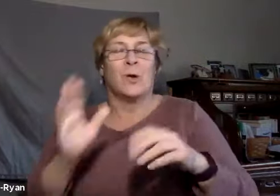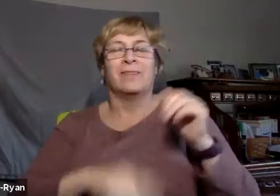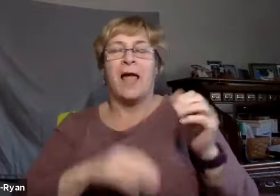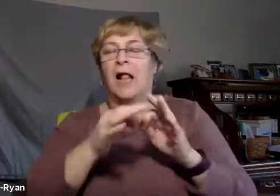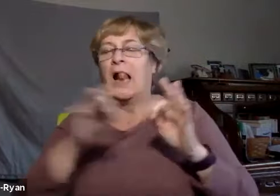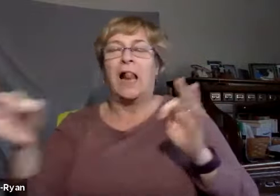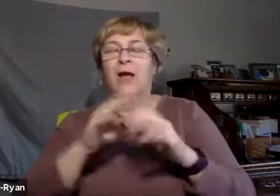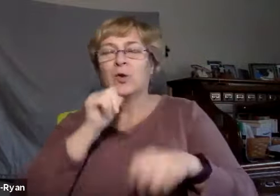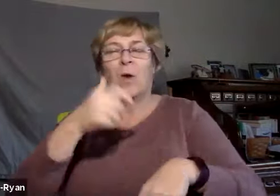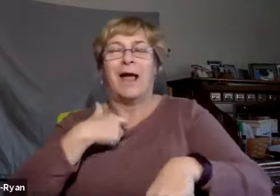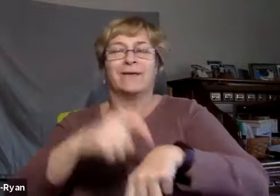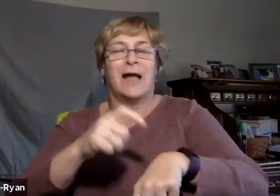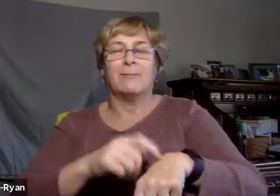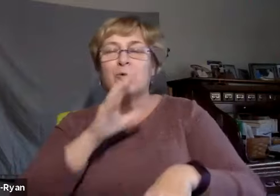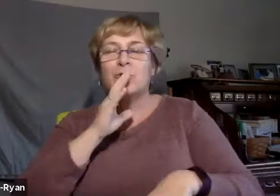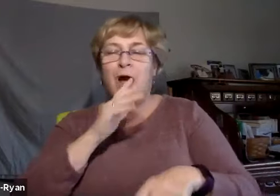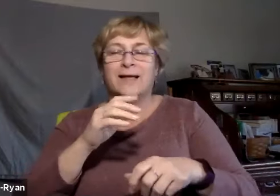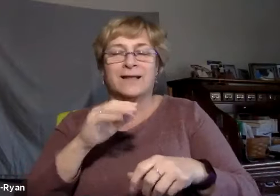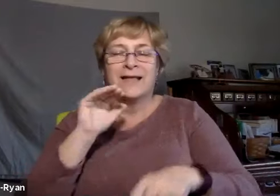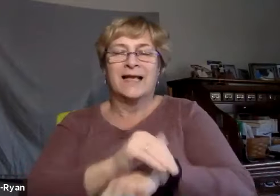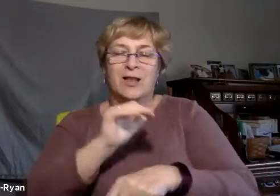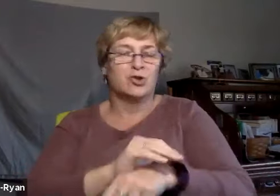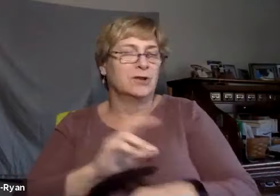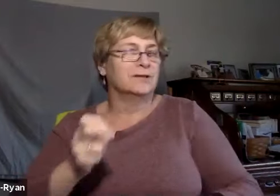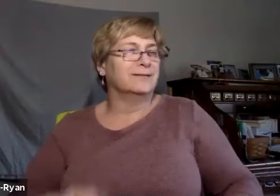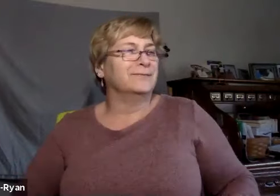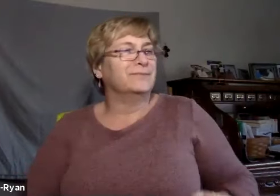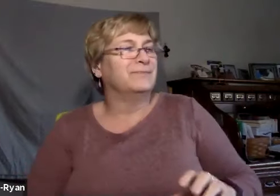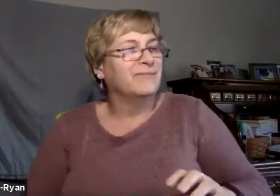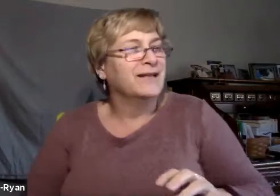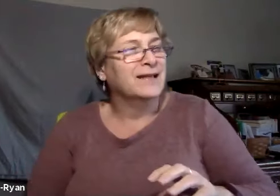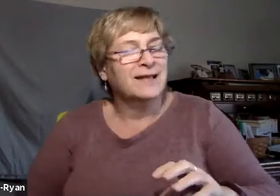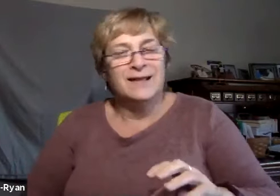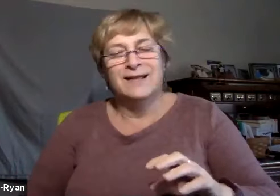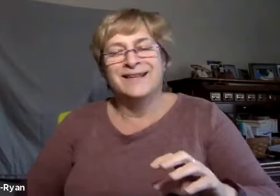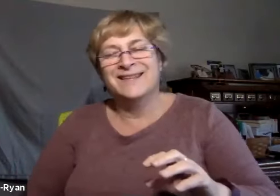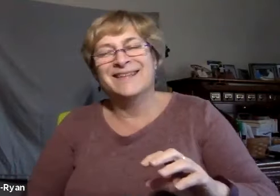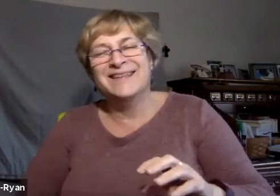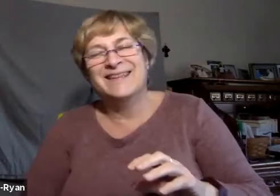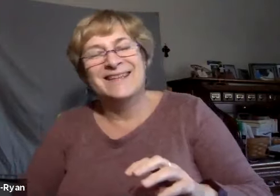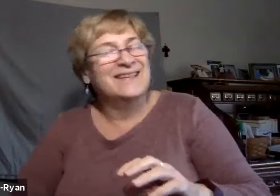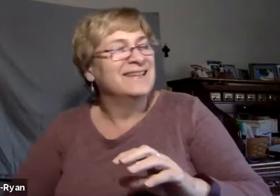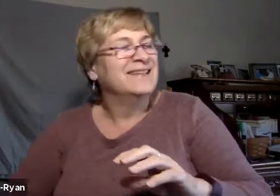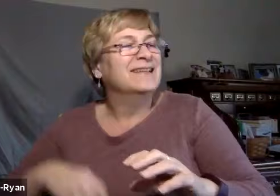that ASL might be shorter than the English that is needed to put the clothing on the ASL language.